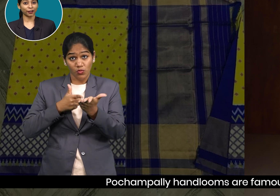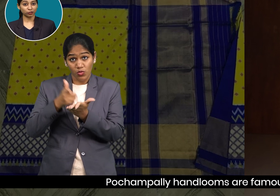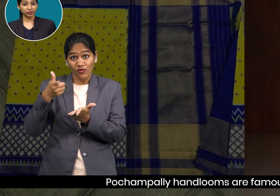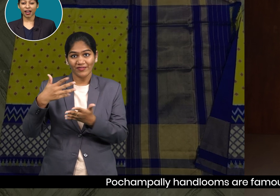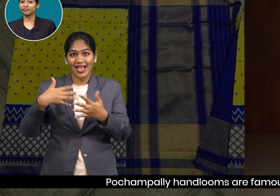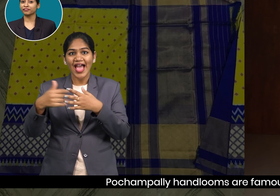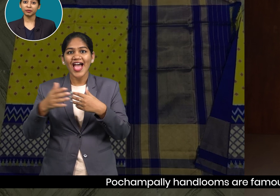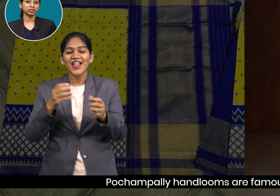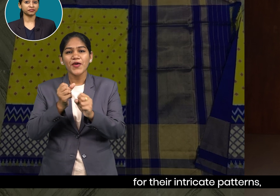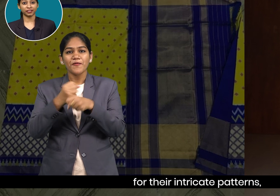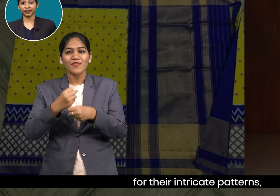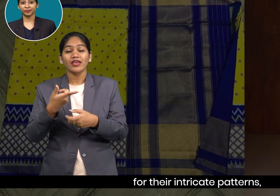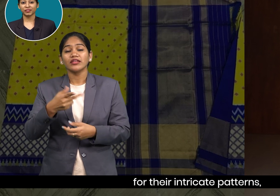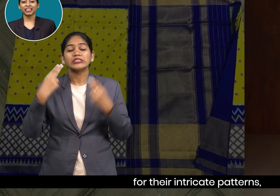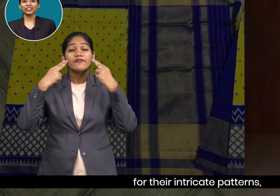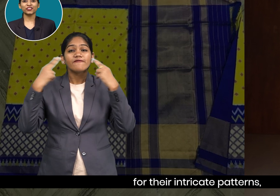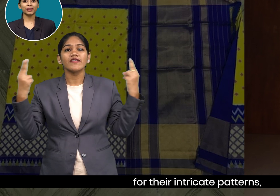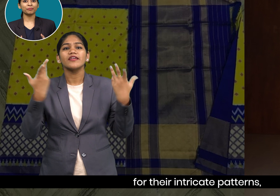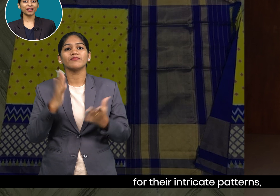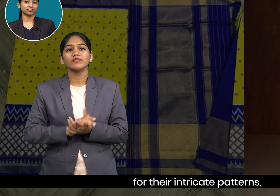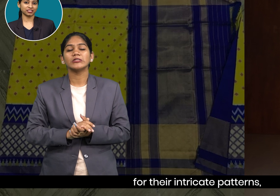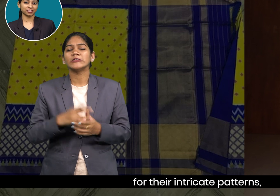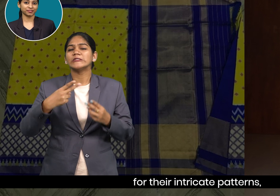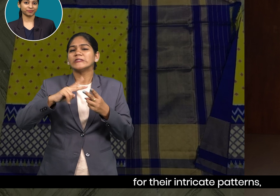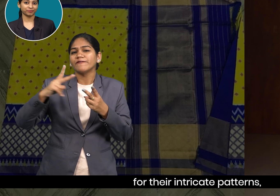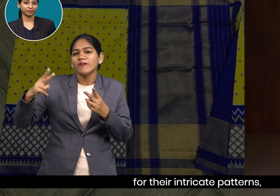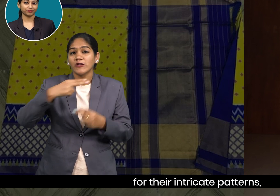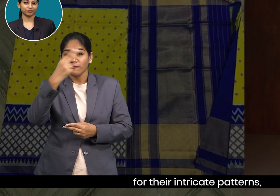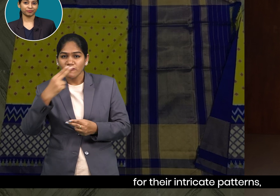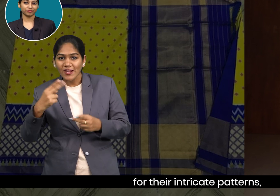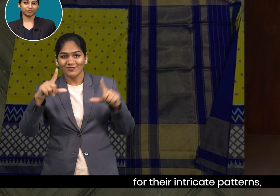Pochampalli handlooms are famous for their intricate patterns,